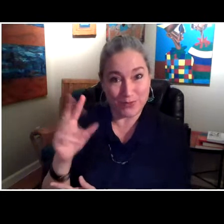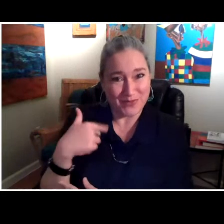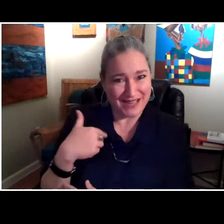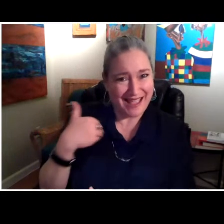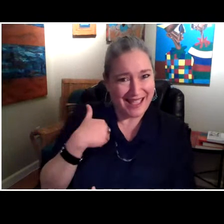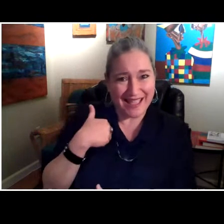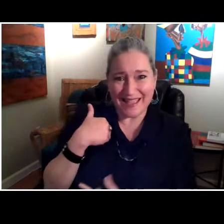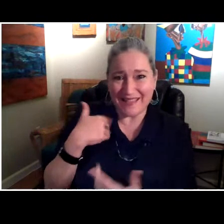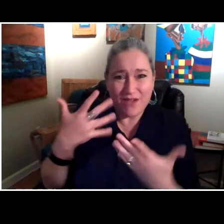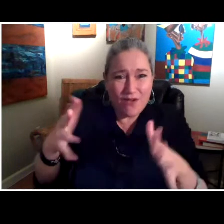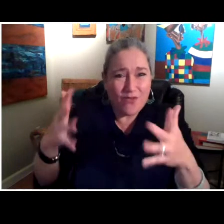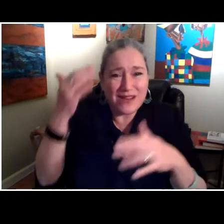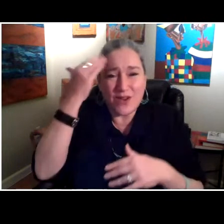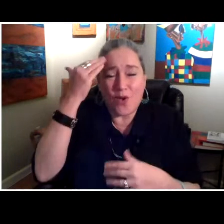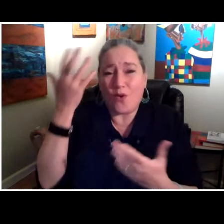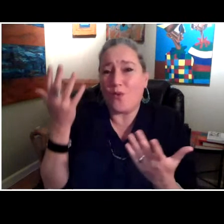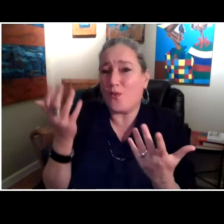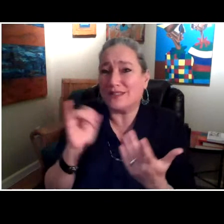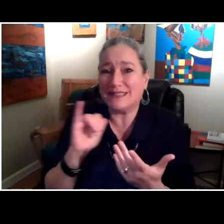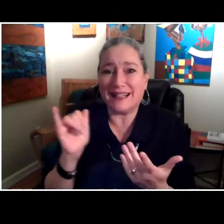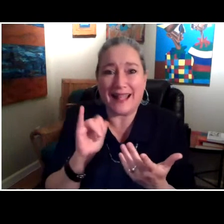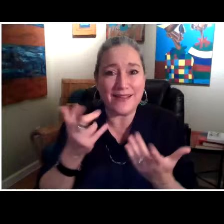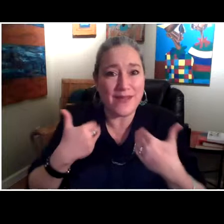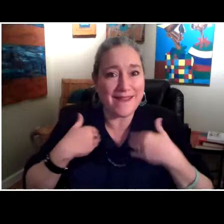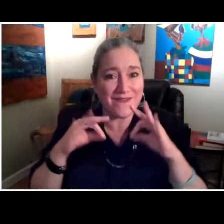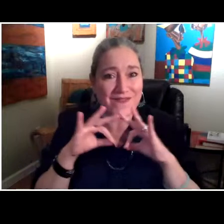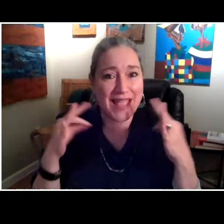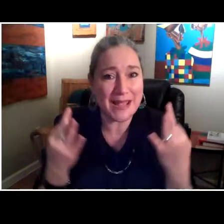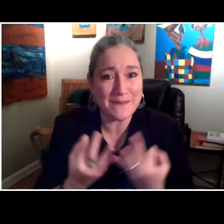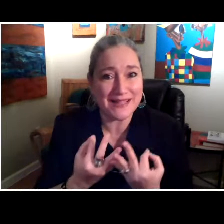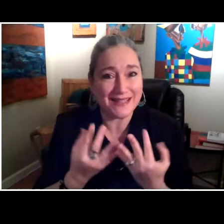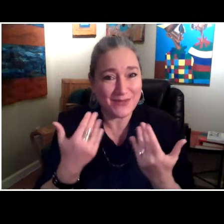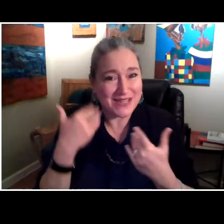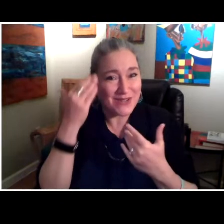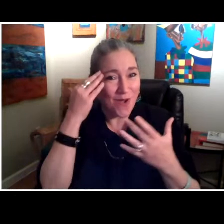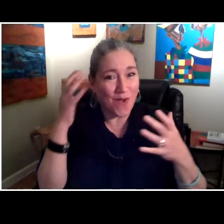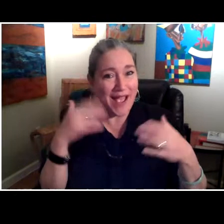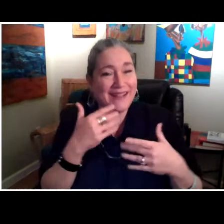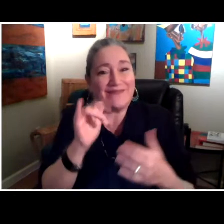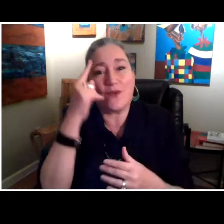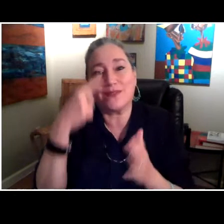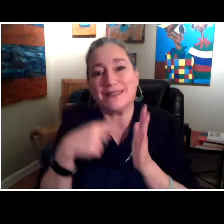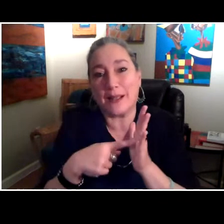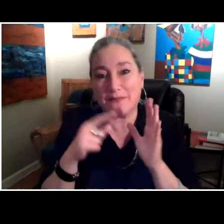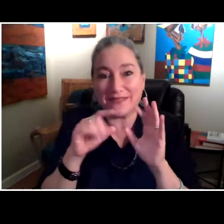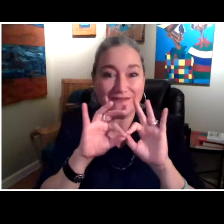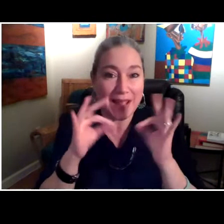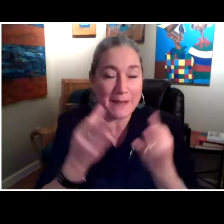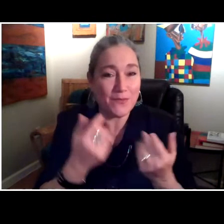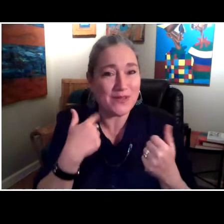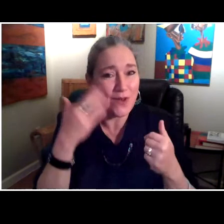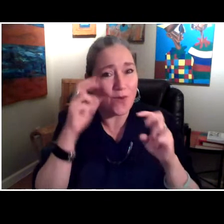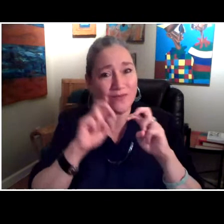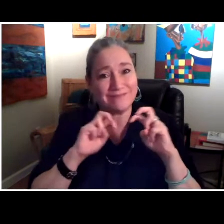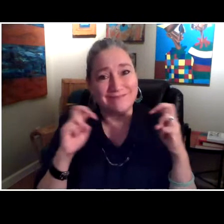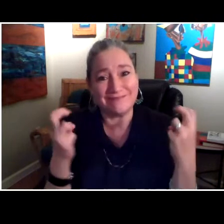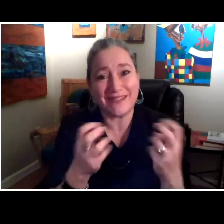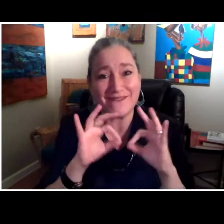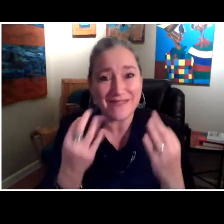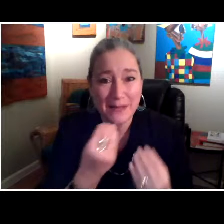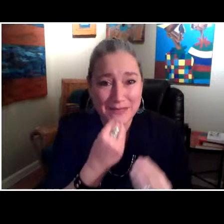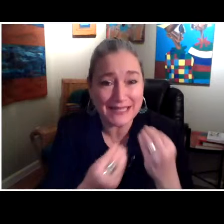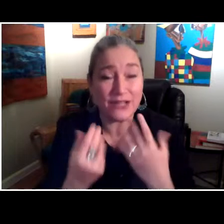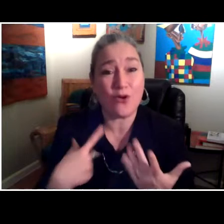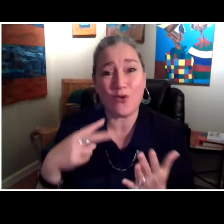both intuitive and experiential, as DCCW, that we have these experiences. We know we have families.